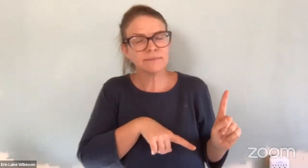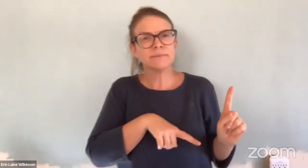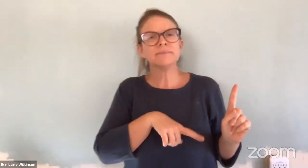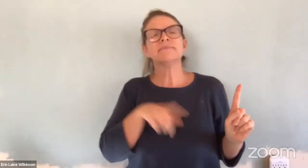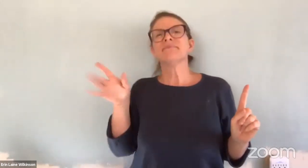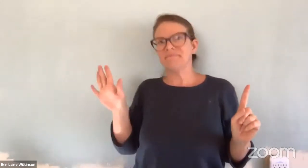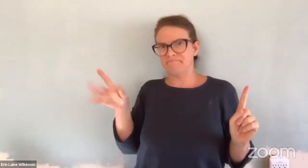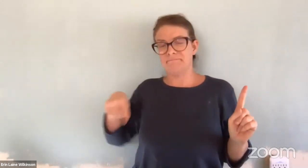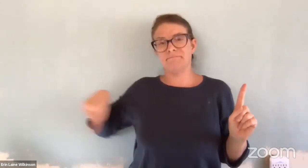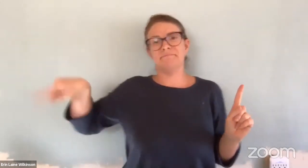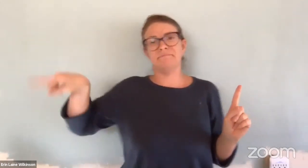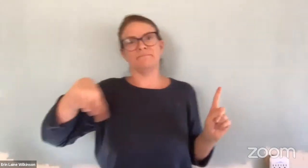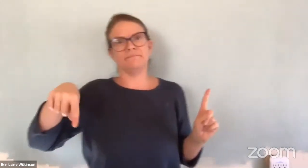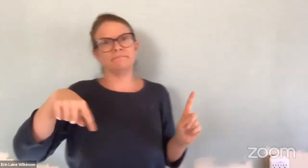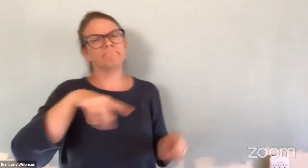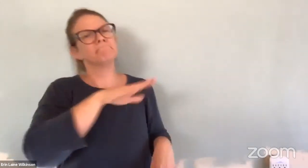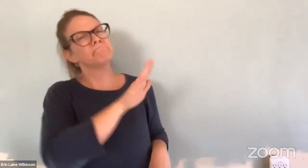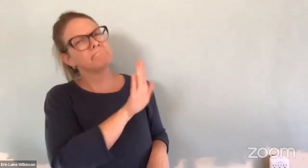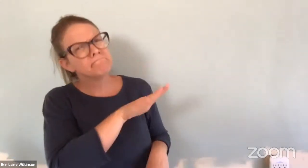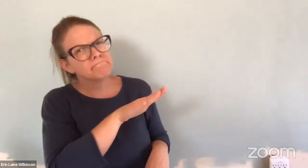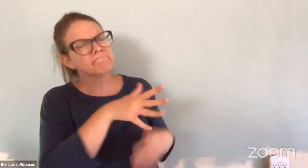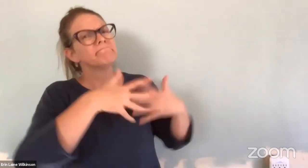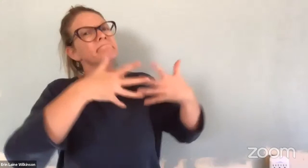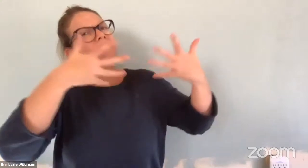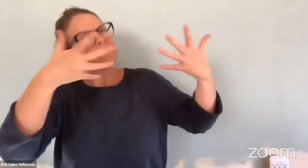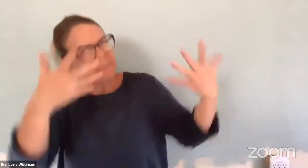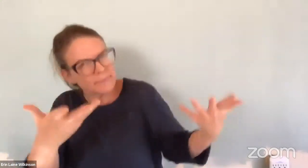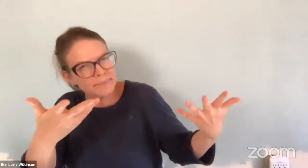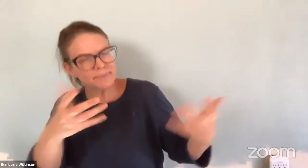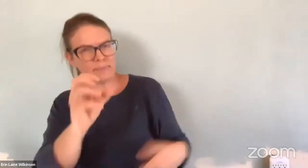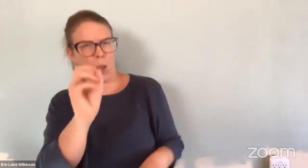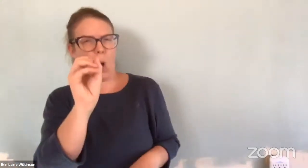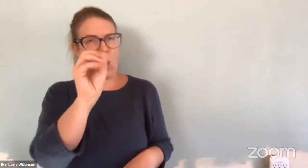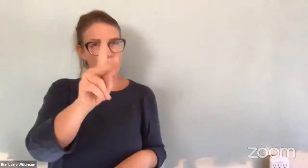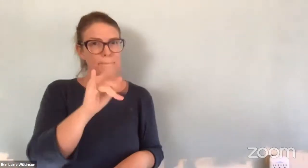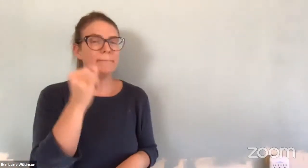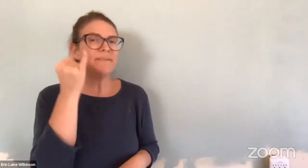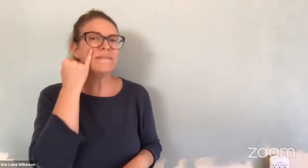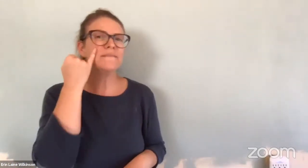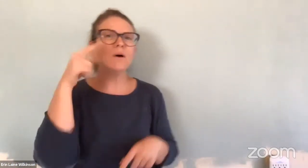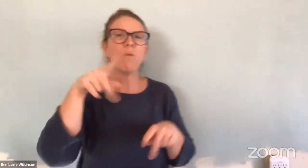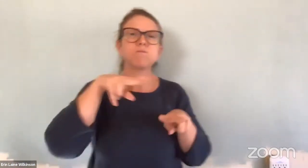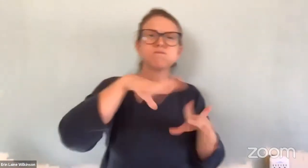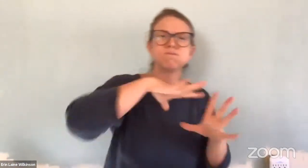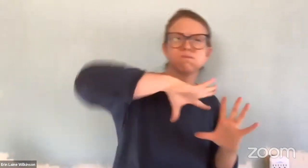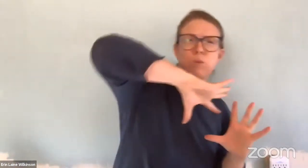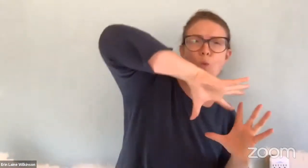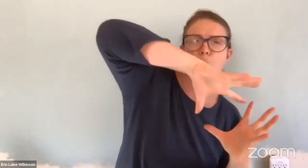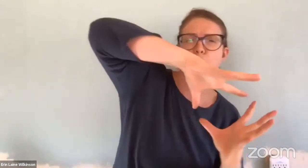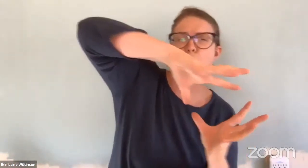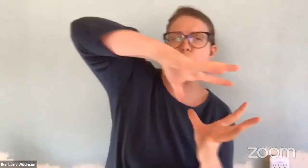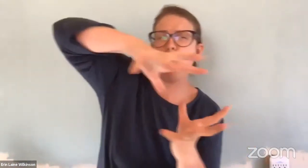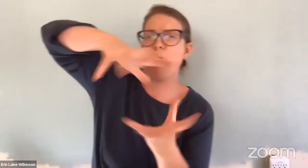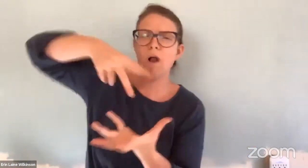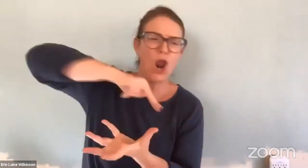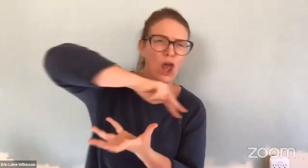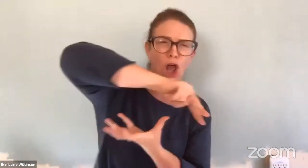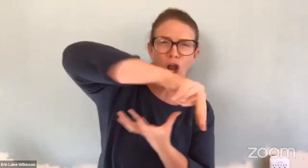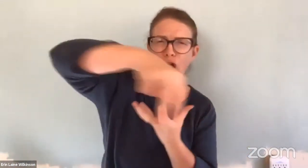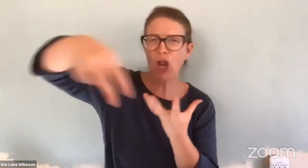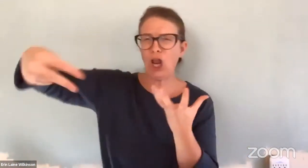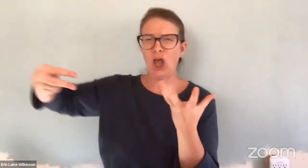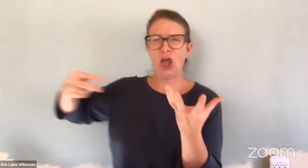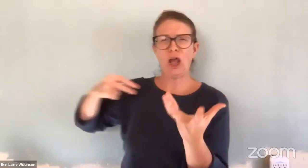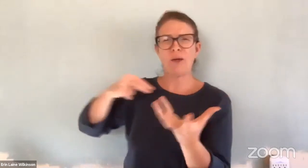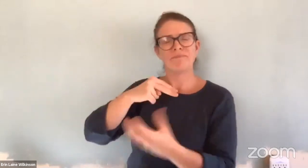they talk about majority sign languages, that's what they mean. Majority sign languages have arrived at that ultimate level. Well, okay. So